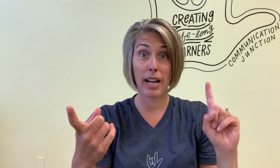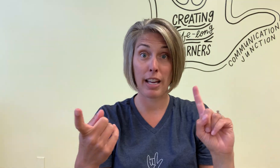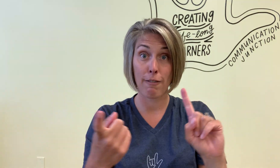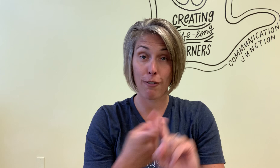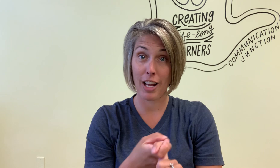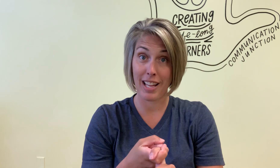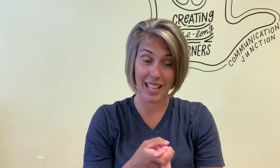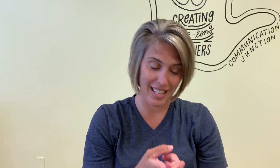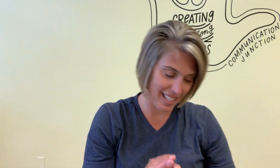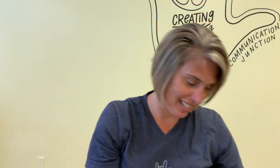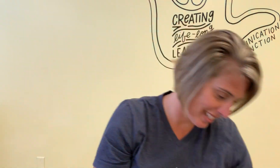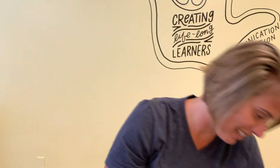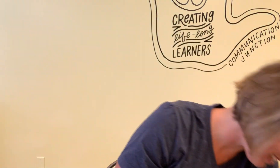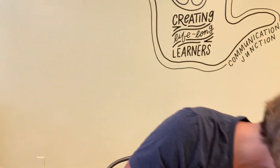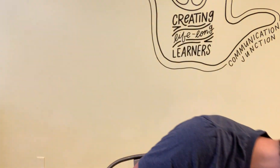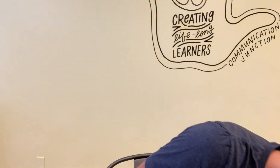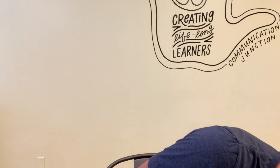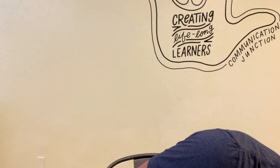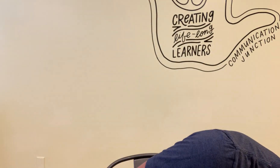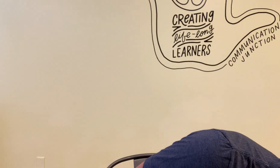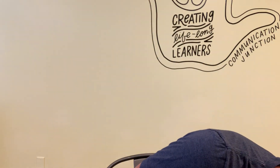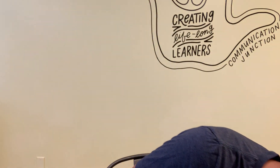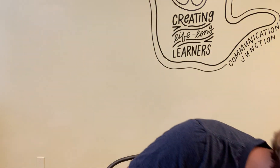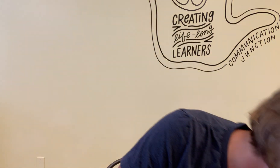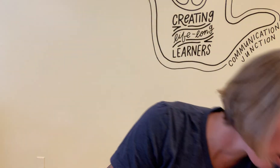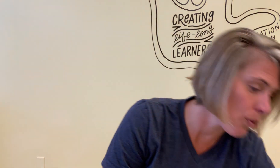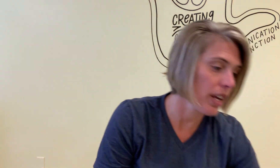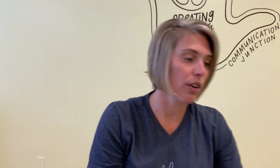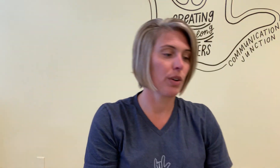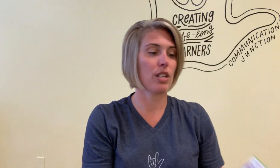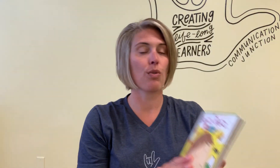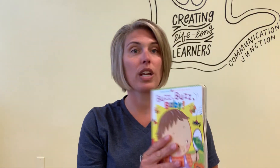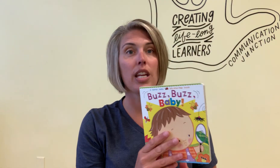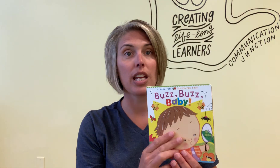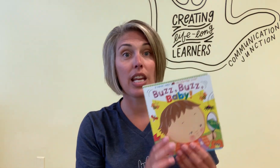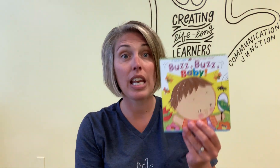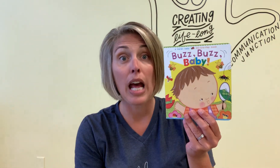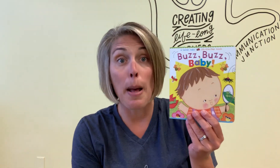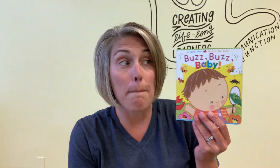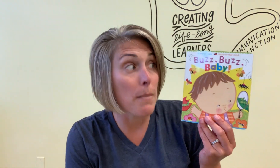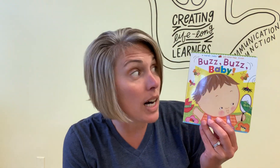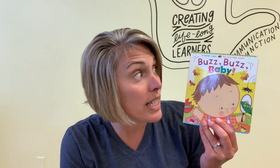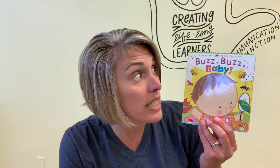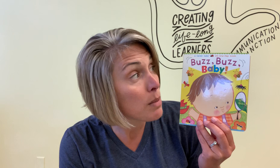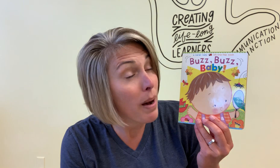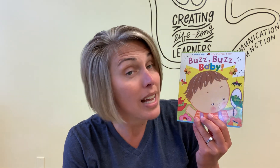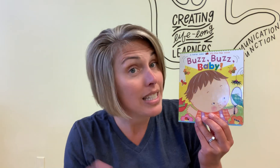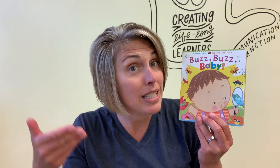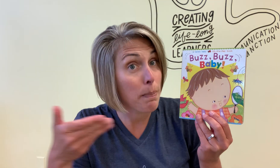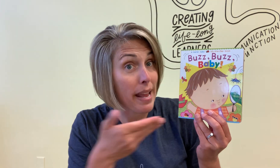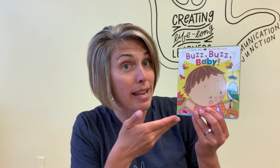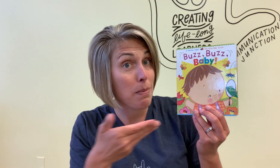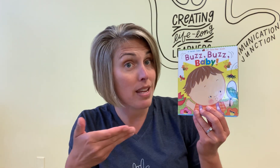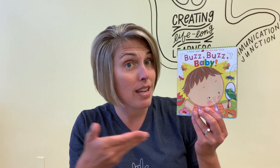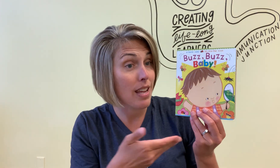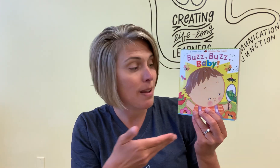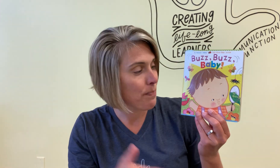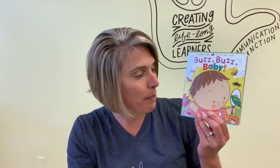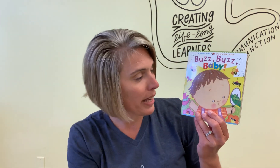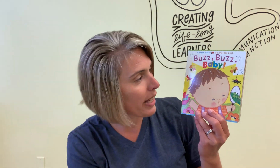my friends. All right, and we are going to read Buzz Buzz Baby by